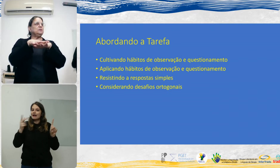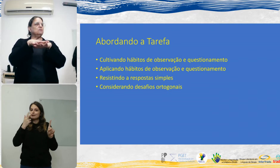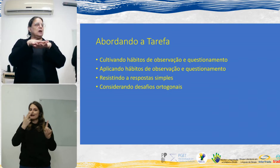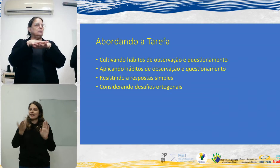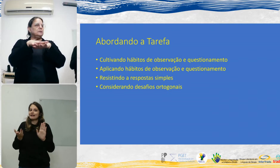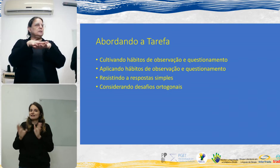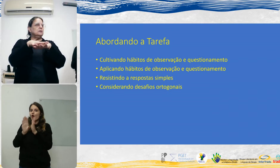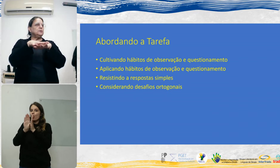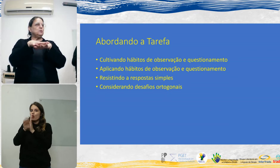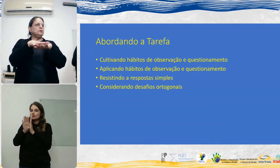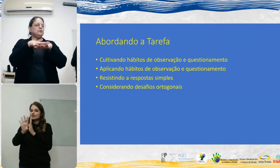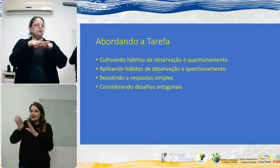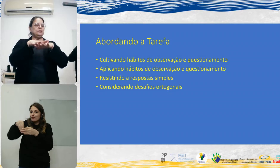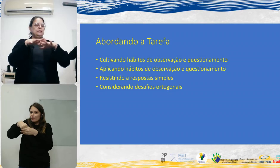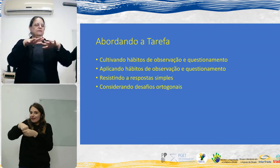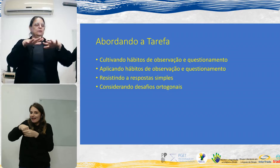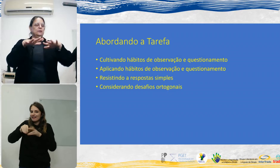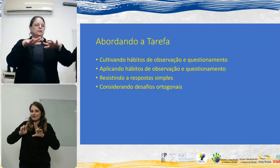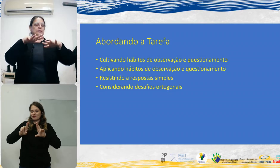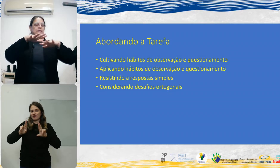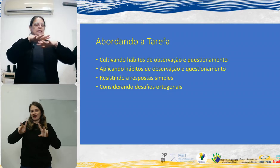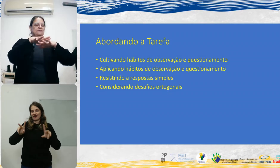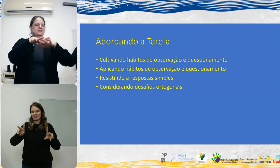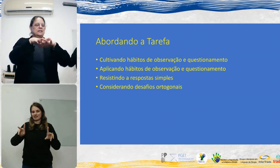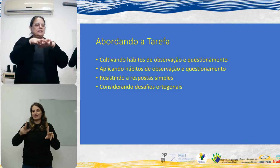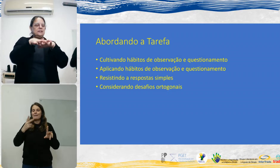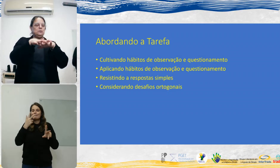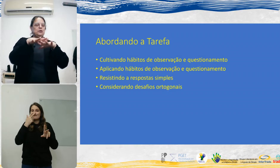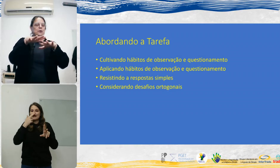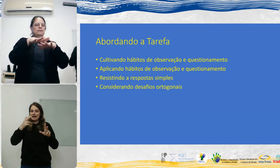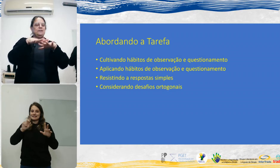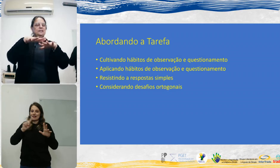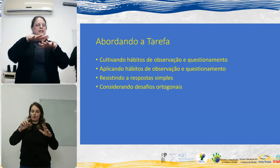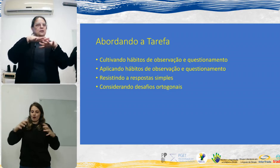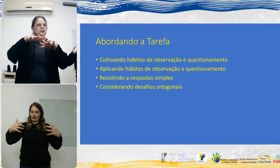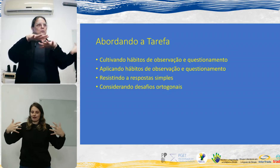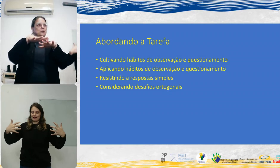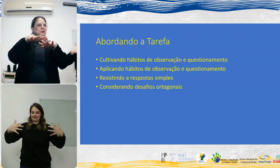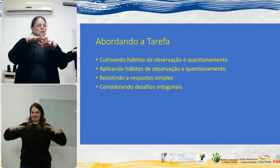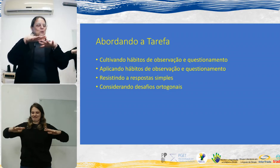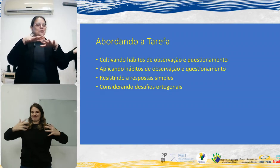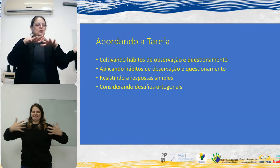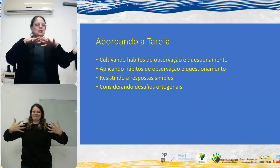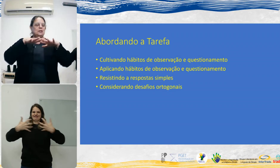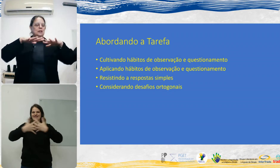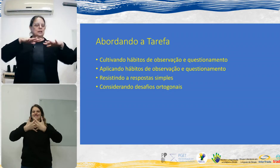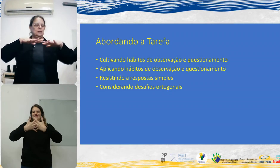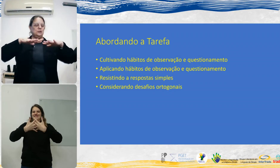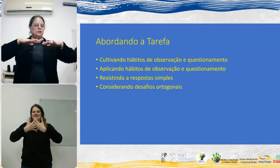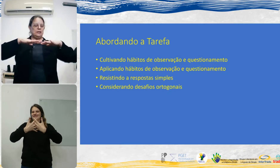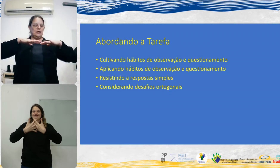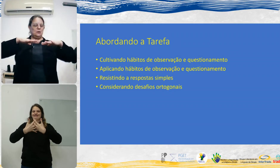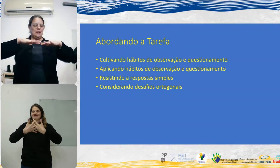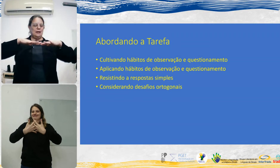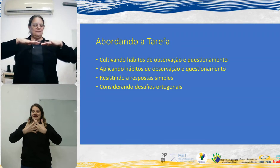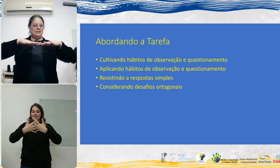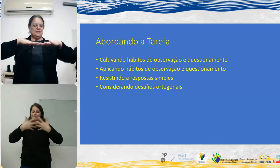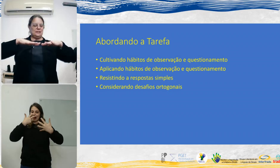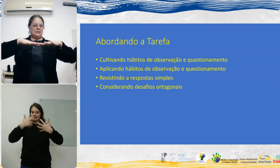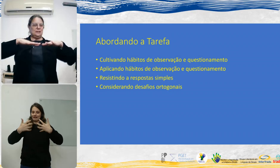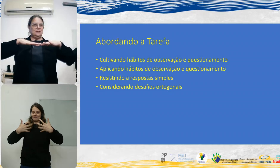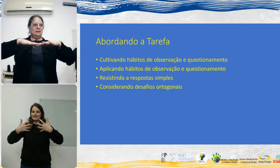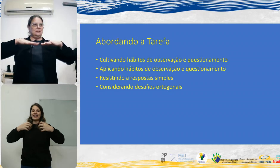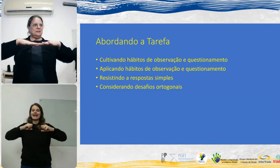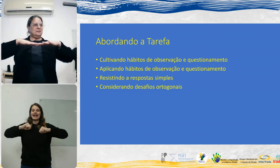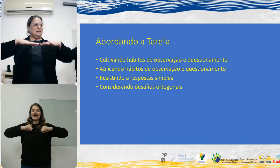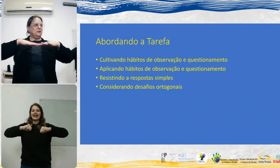concepts grounding those words are different. So instead of this, where you have this area where you can all talk, you now have